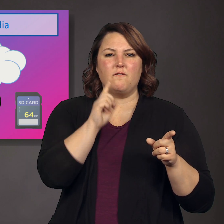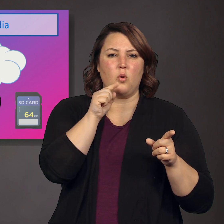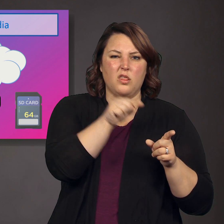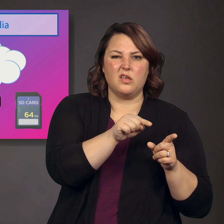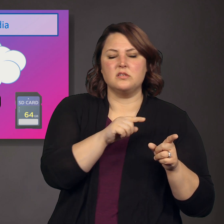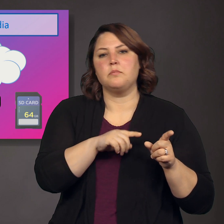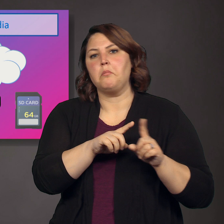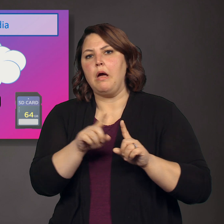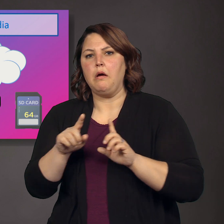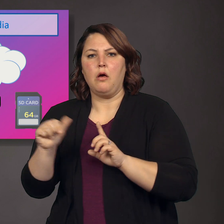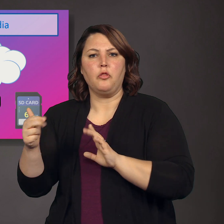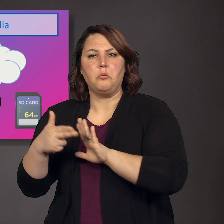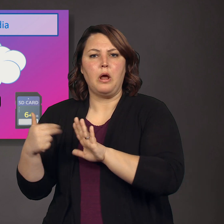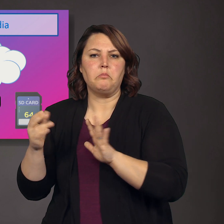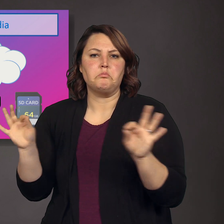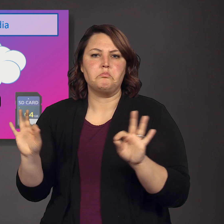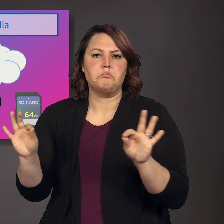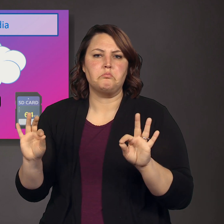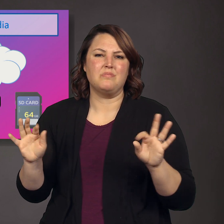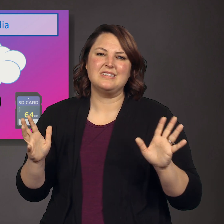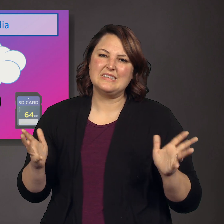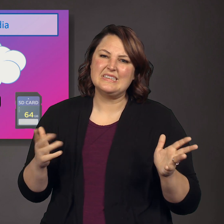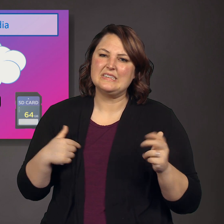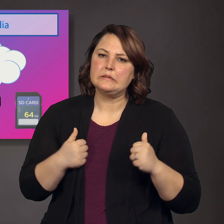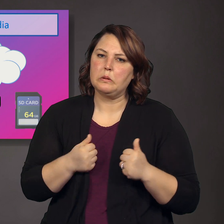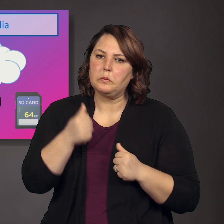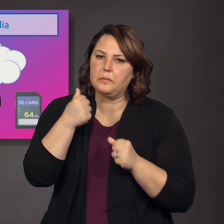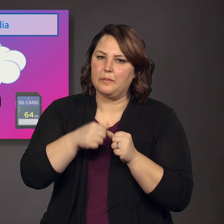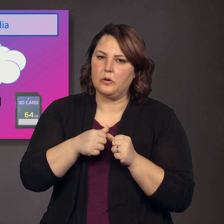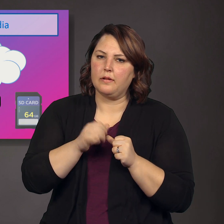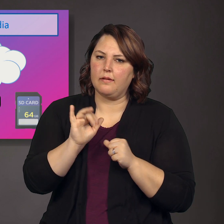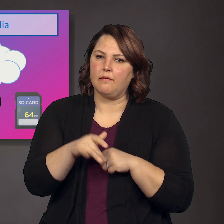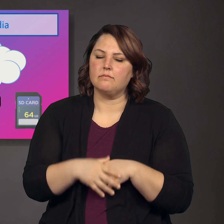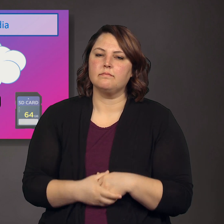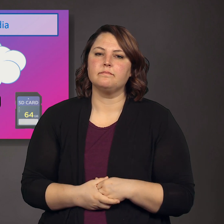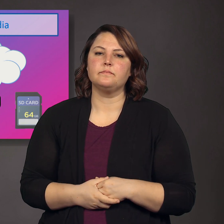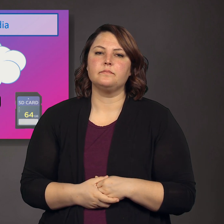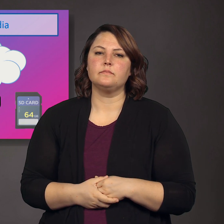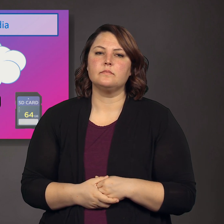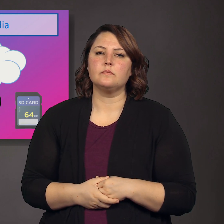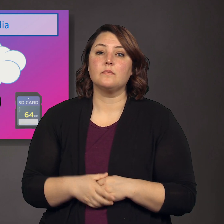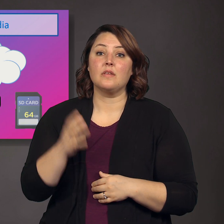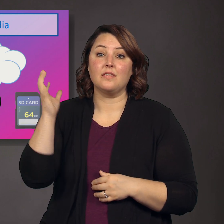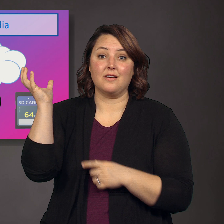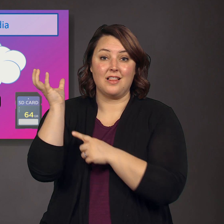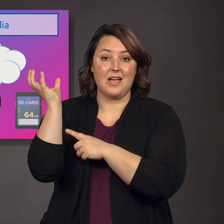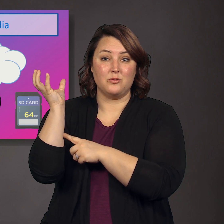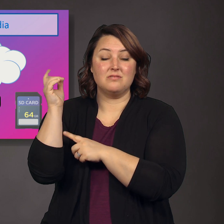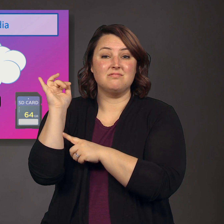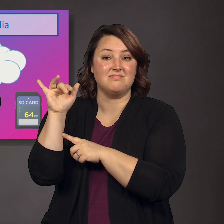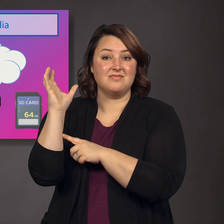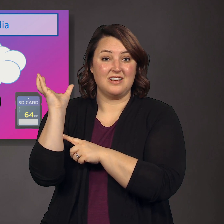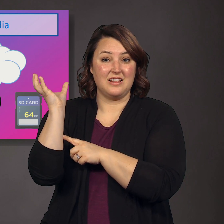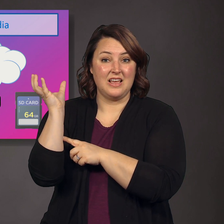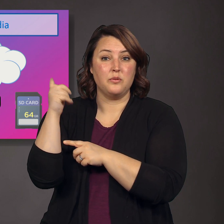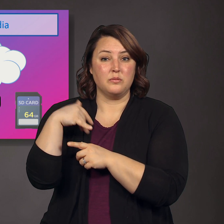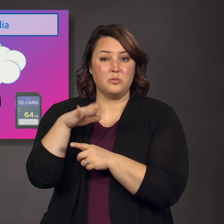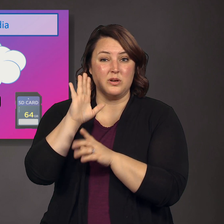So bear that in mind too. Now the cloud. The cloud could be a great